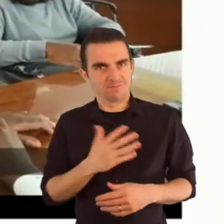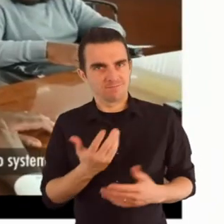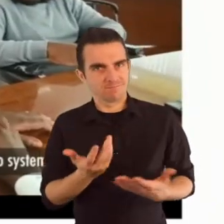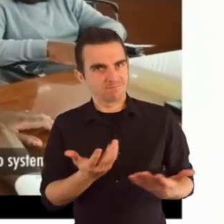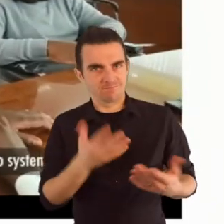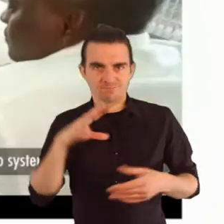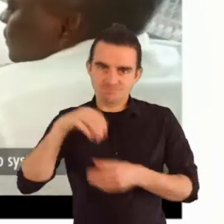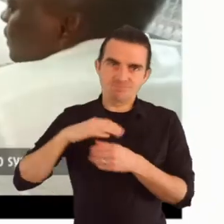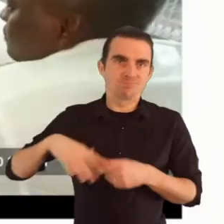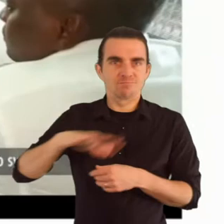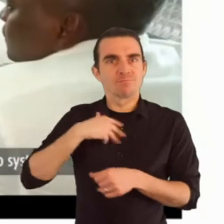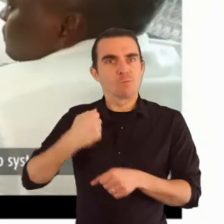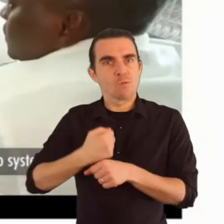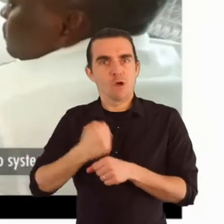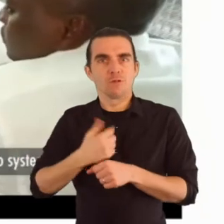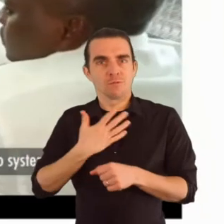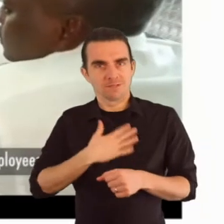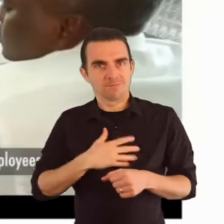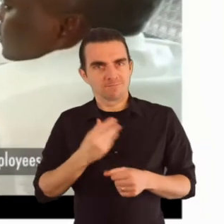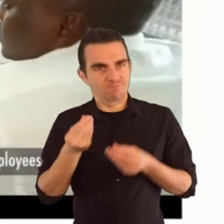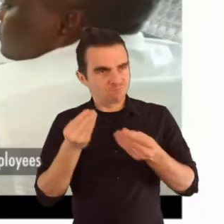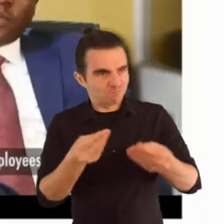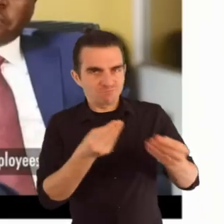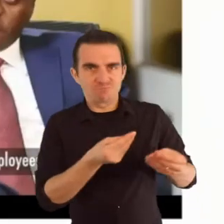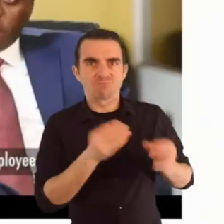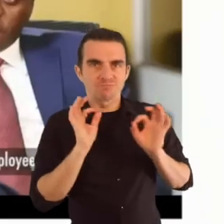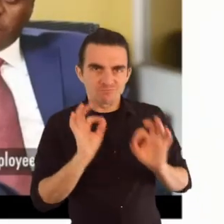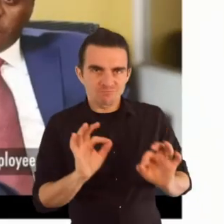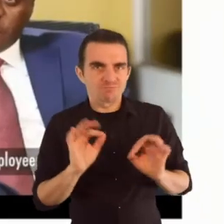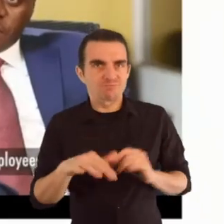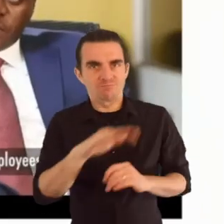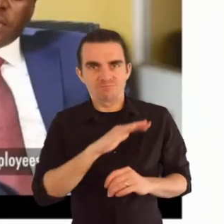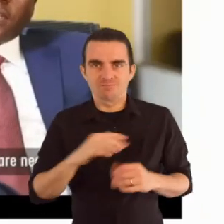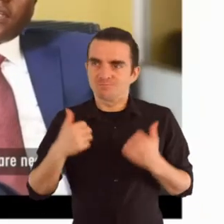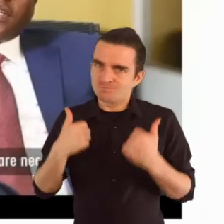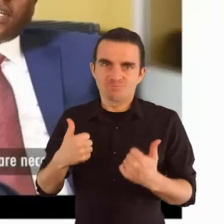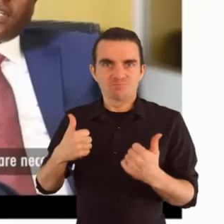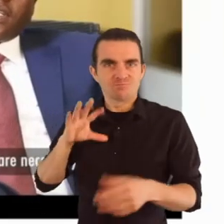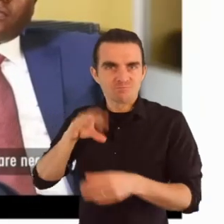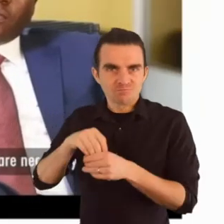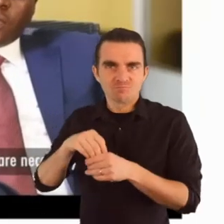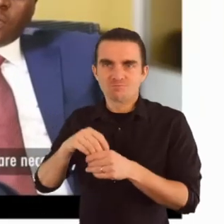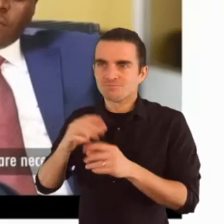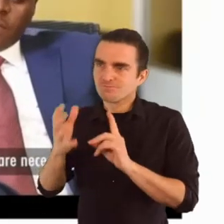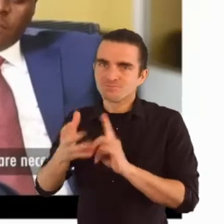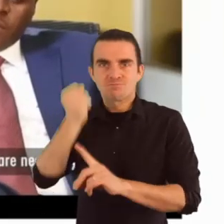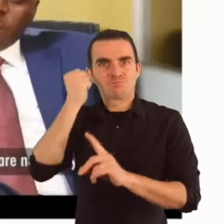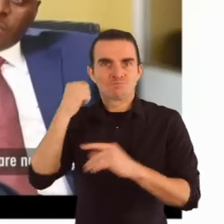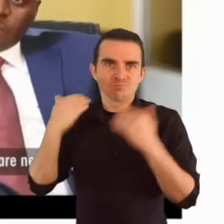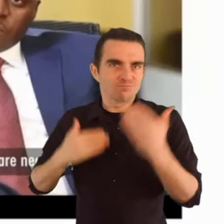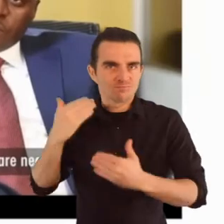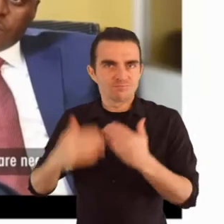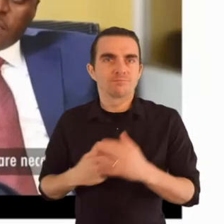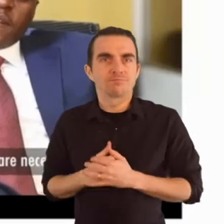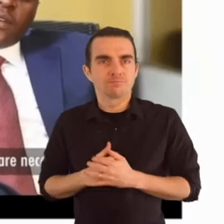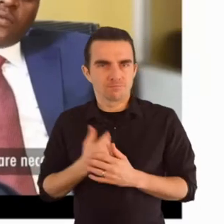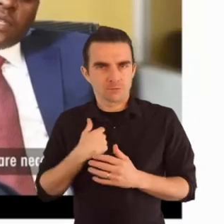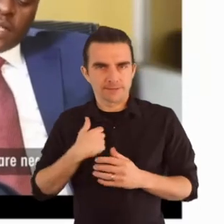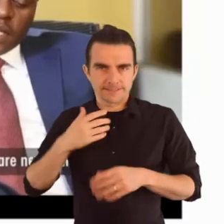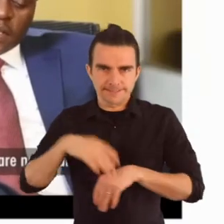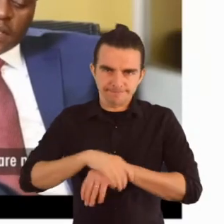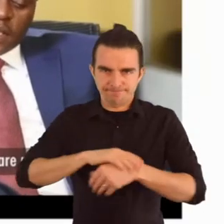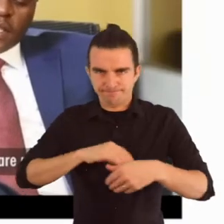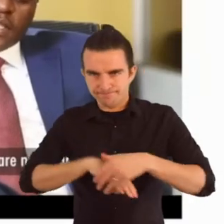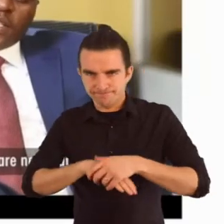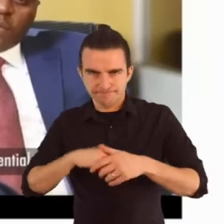reason. We want them to be part of our ecosystem, we want them to be part of our employees, and we want to give them all the tools that